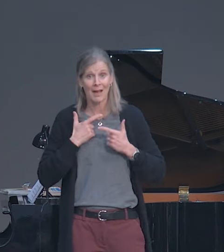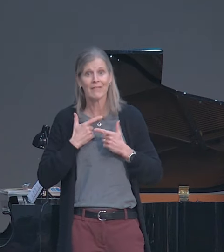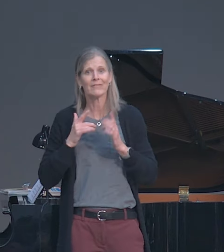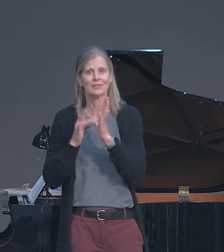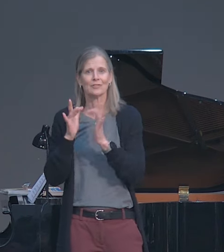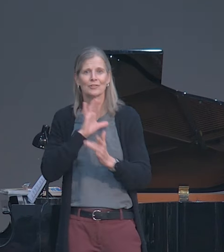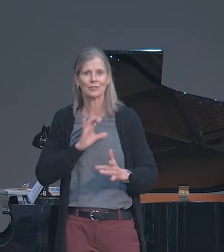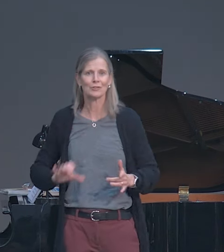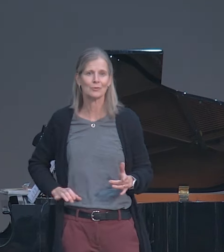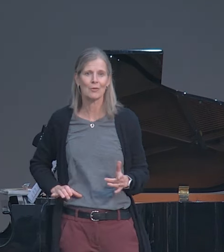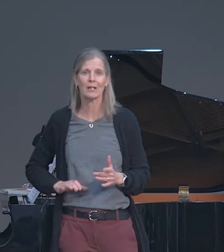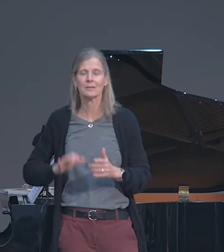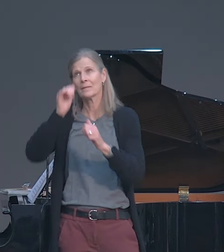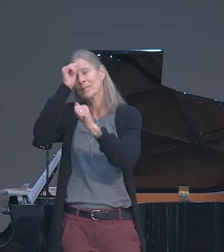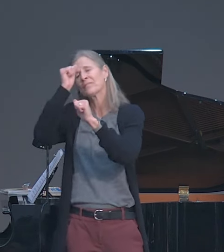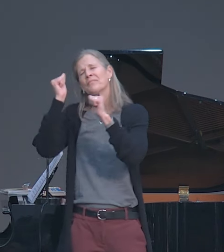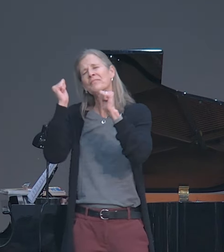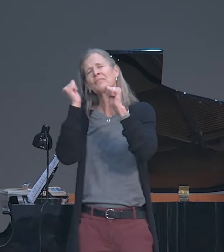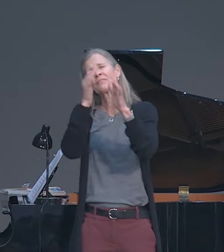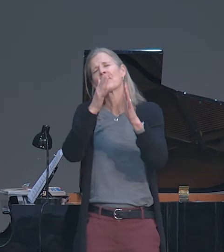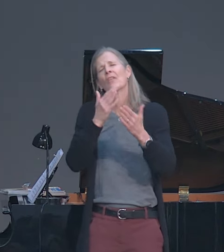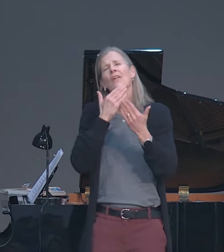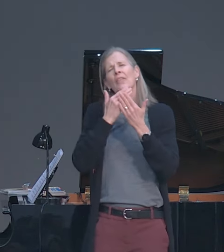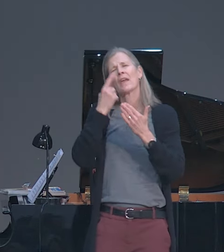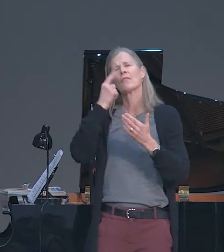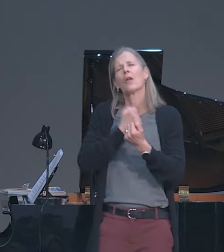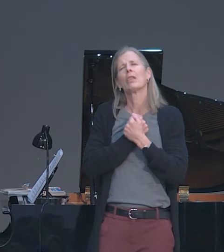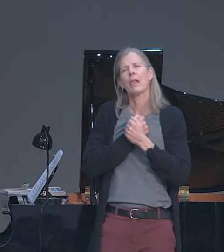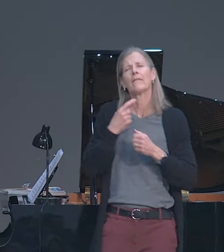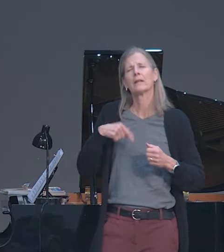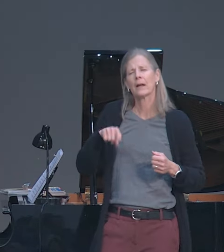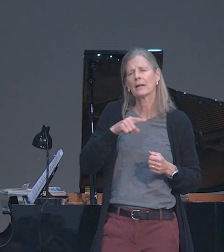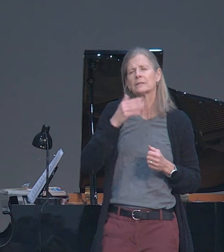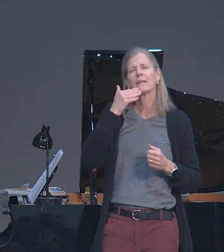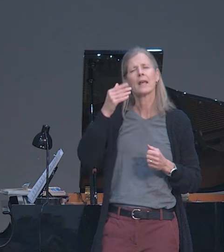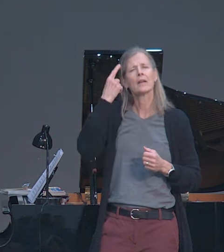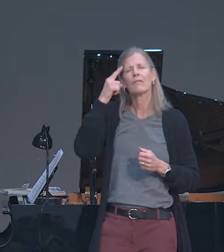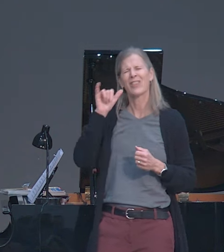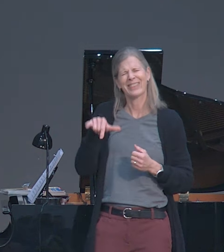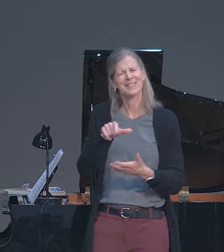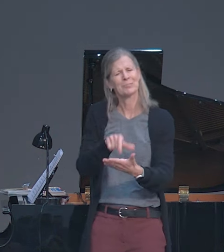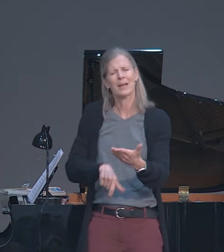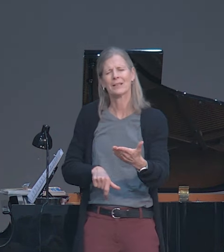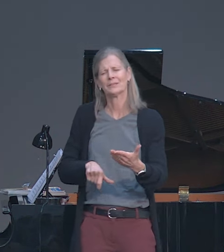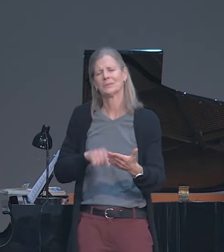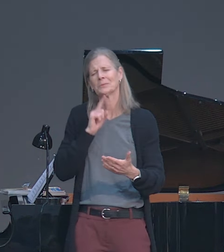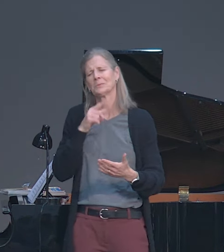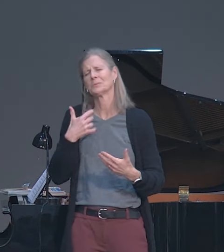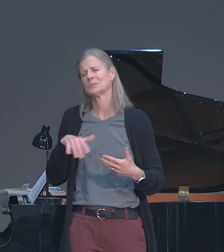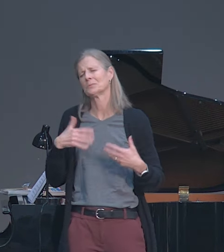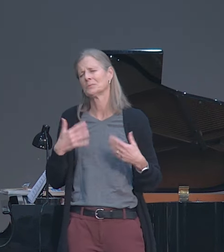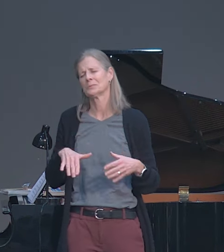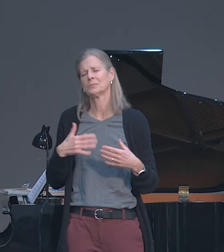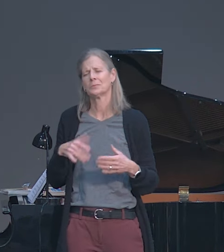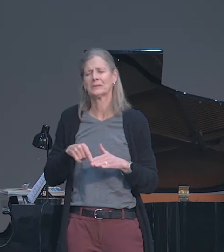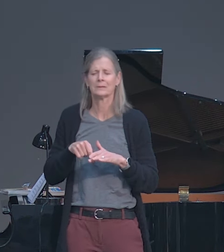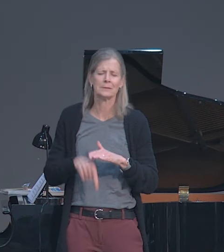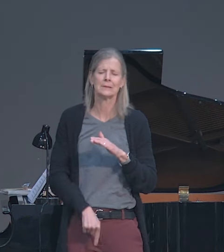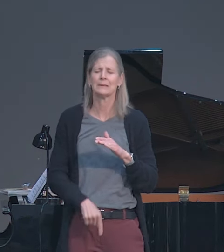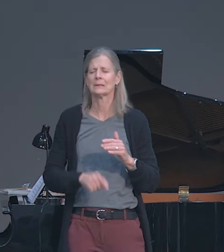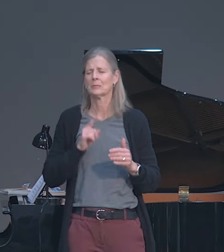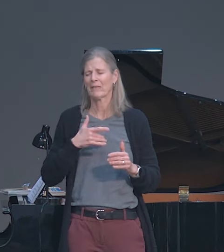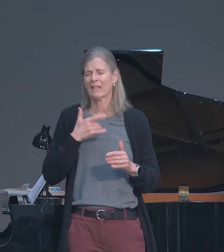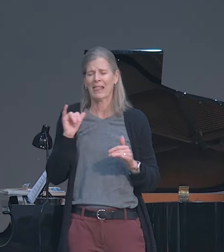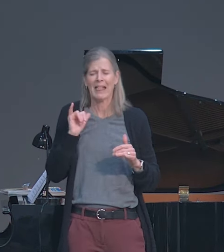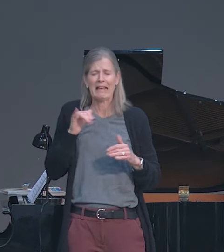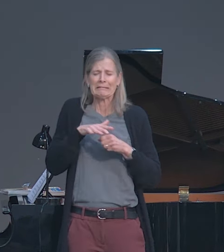Christ. Father, thank You for loving us. Thank You for this passage. It's just so rich. And I feel like we